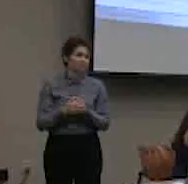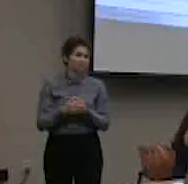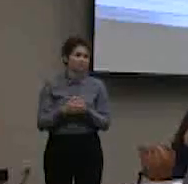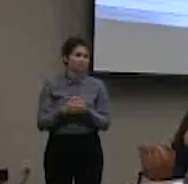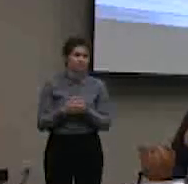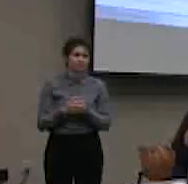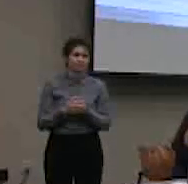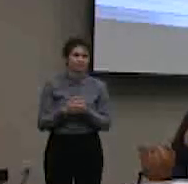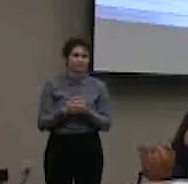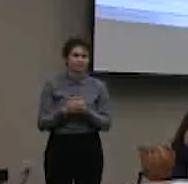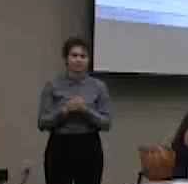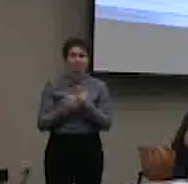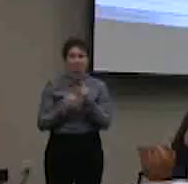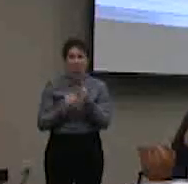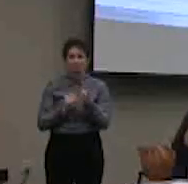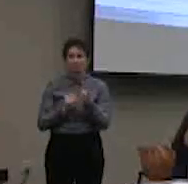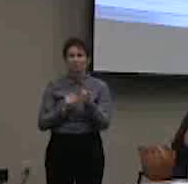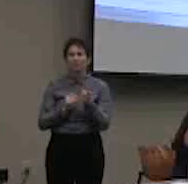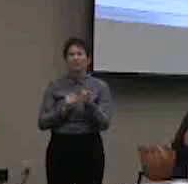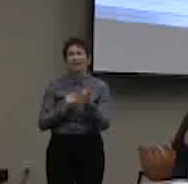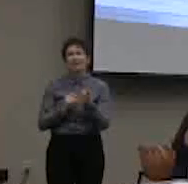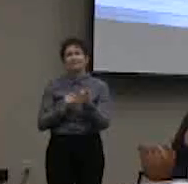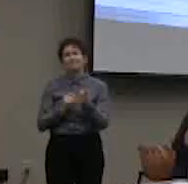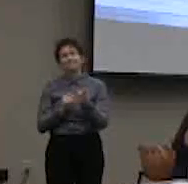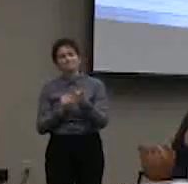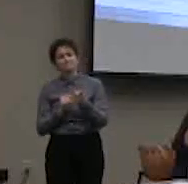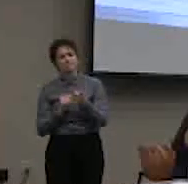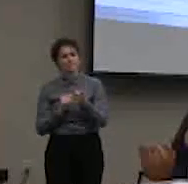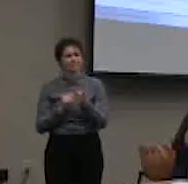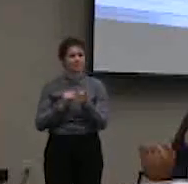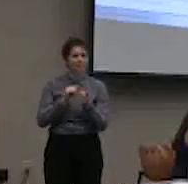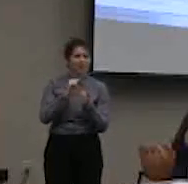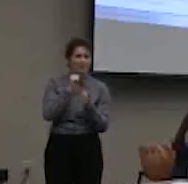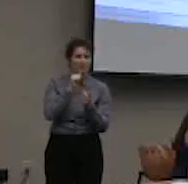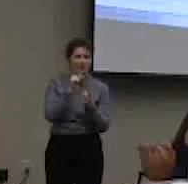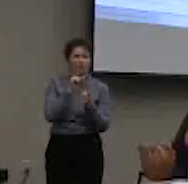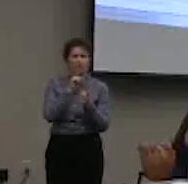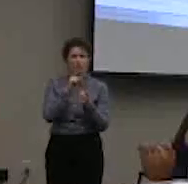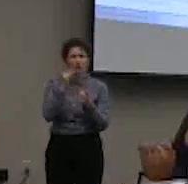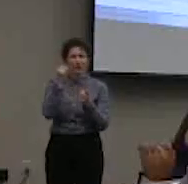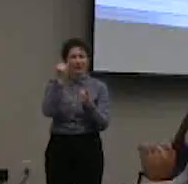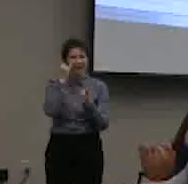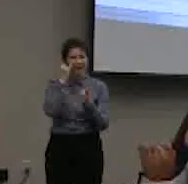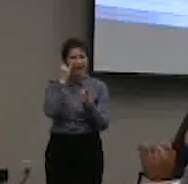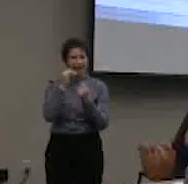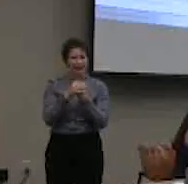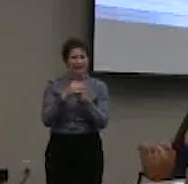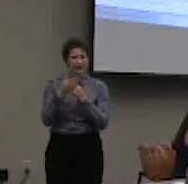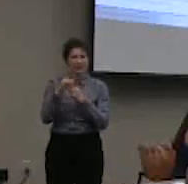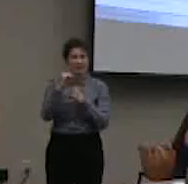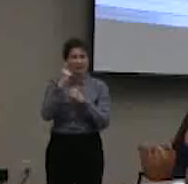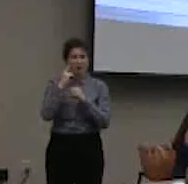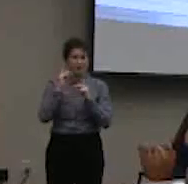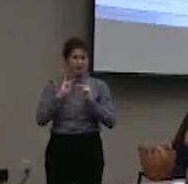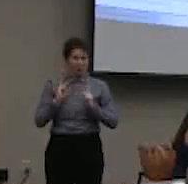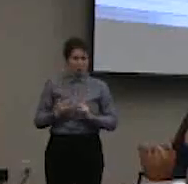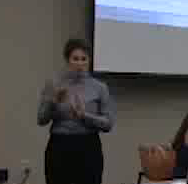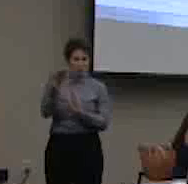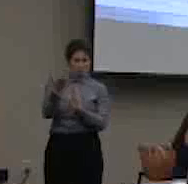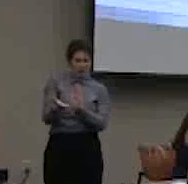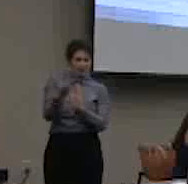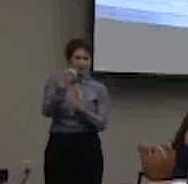So, I'm not sure that there's a need for a physical presence, but more